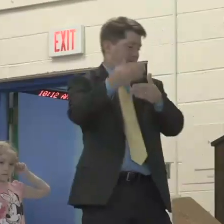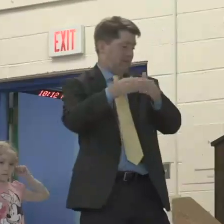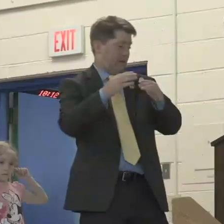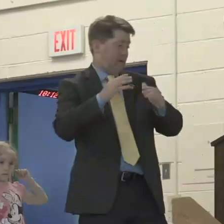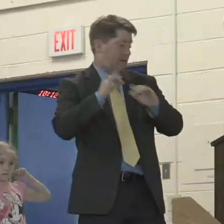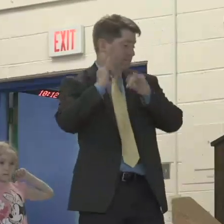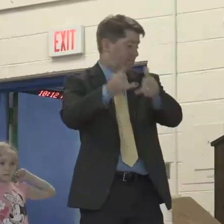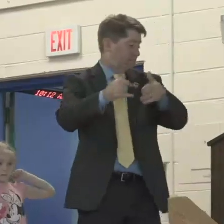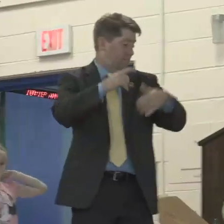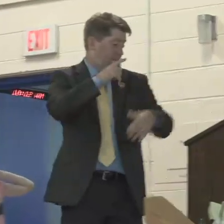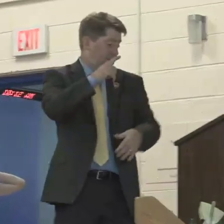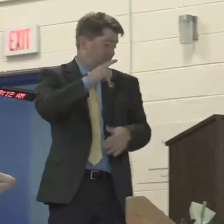The next award,